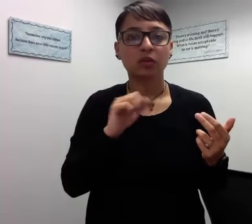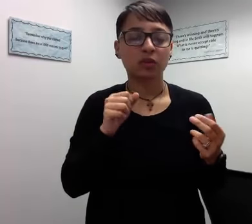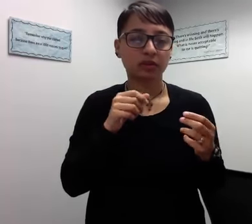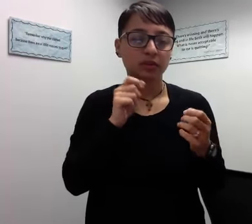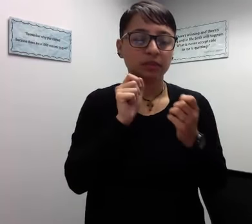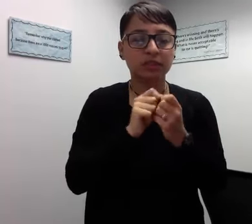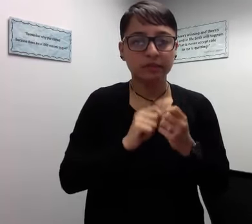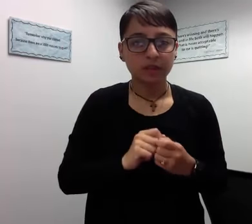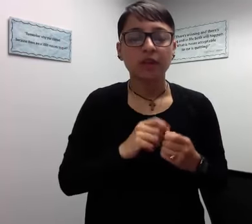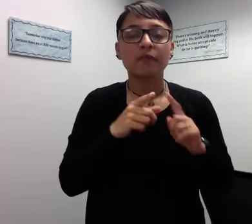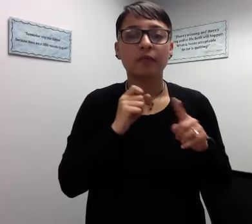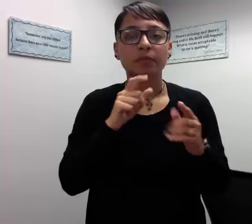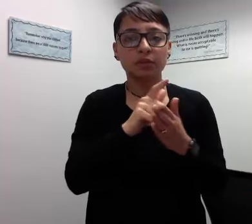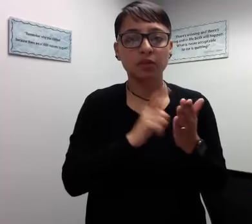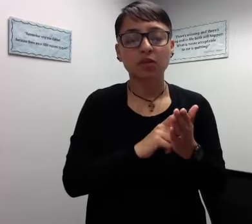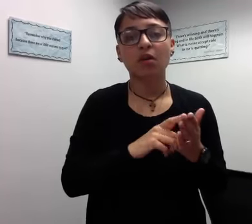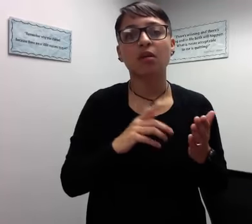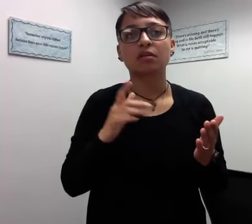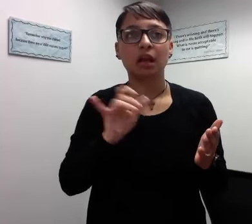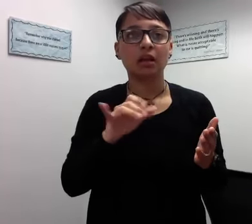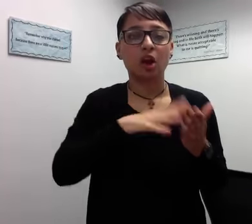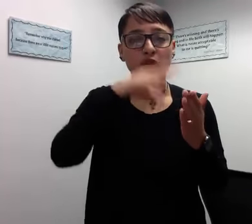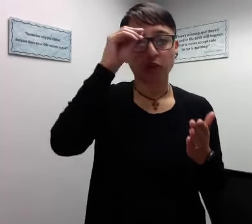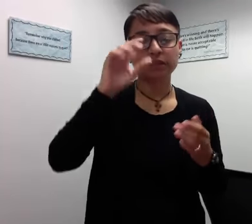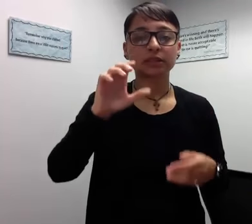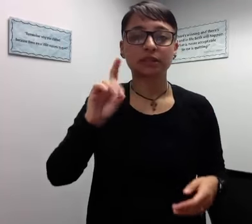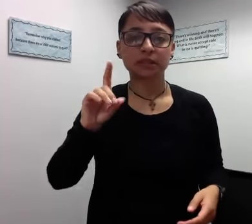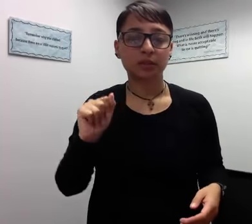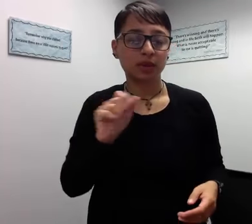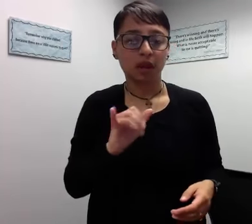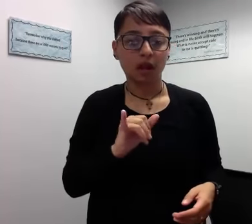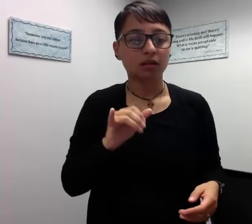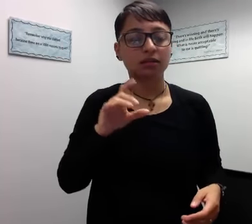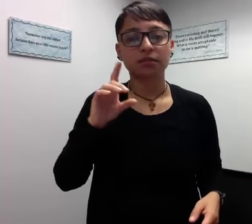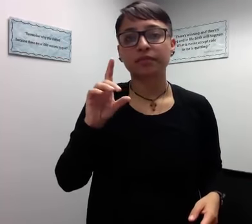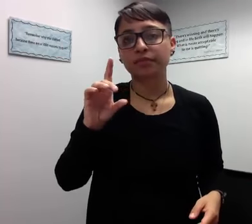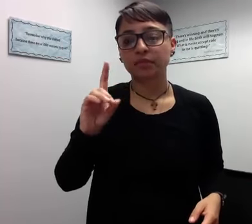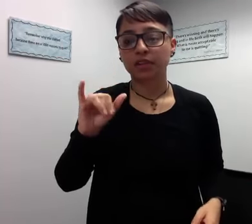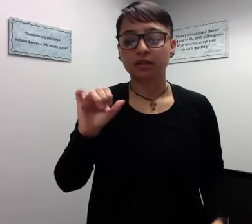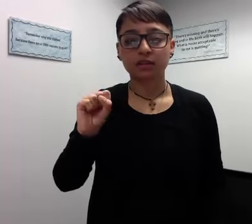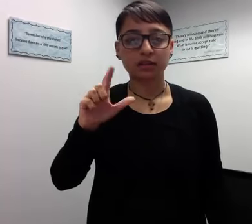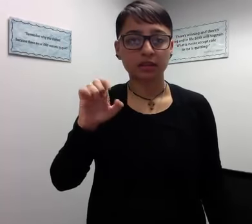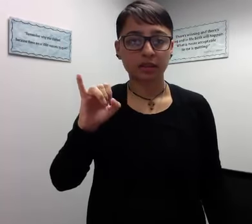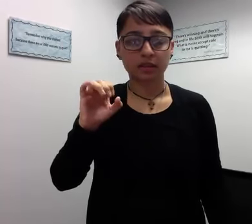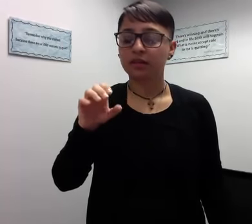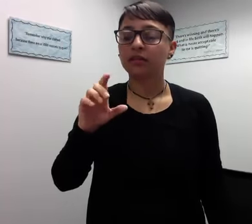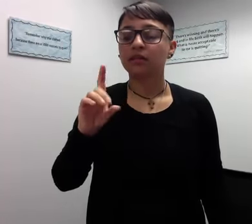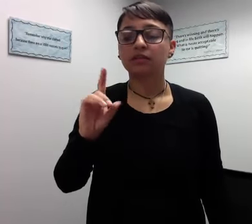which would be something like dyslexia, would be a condition that a child would qualify for